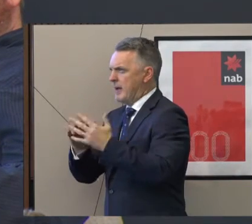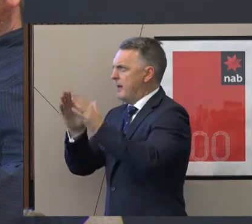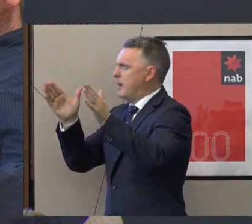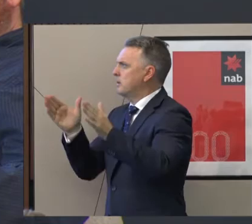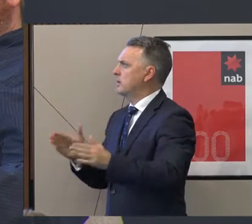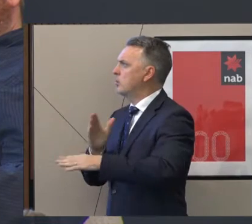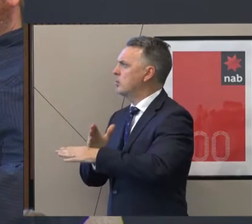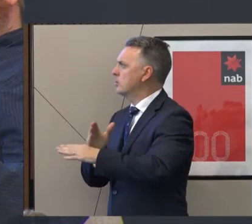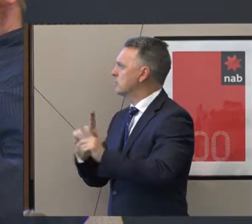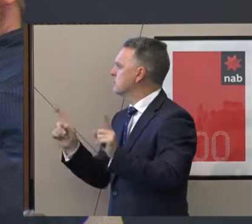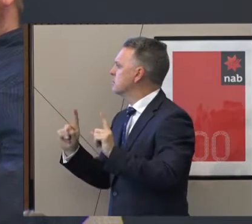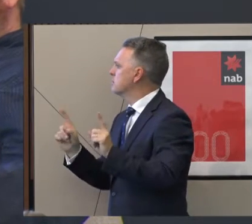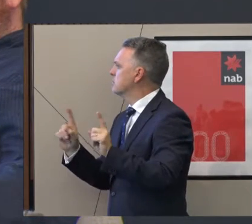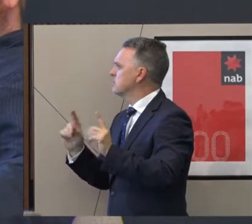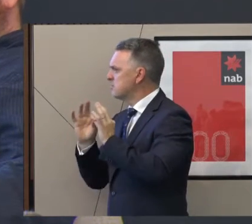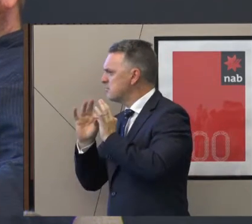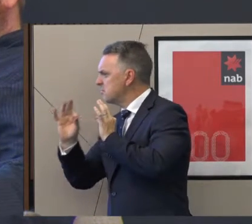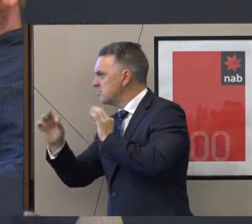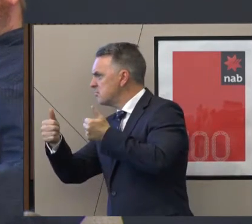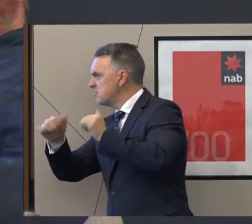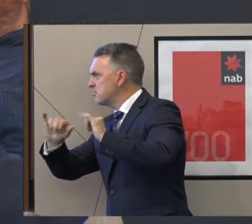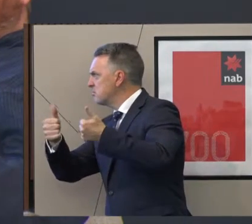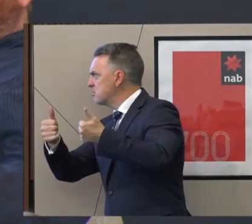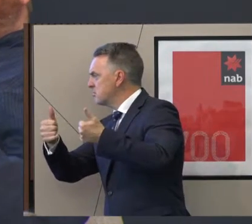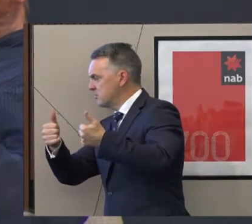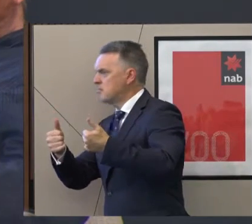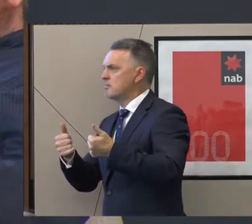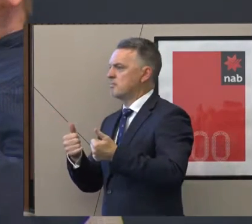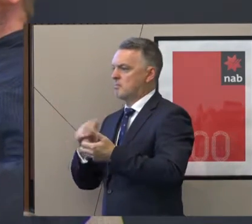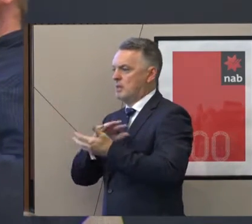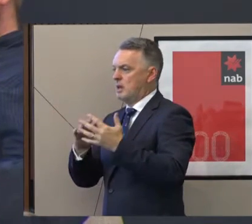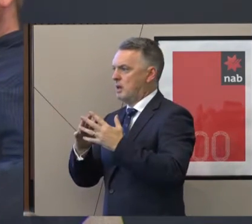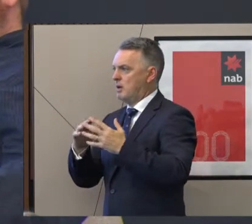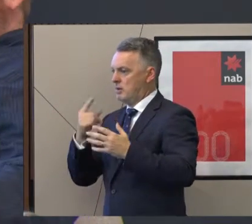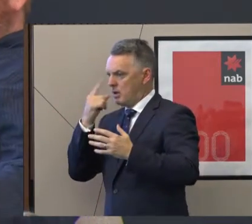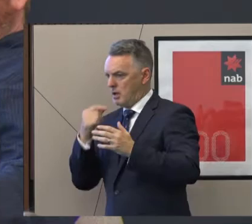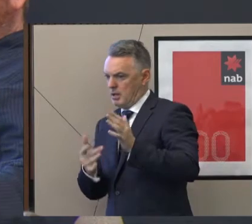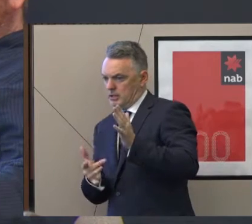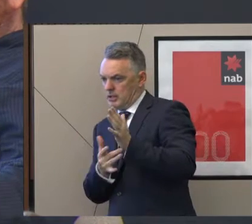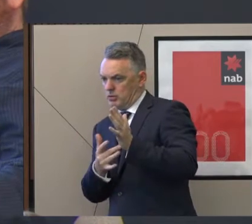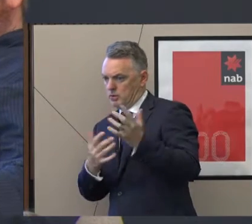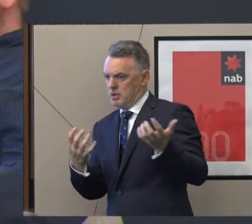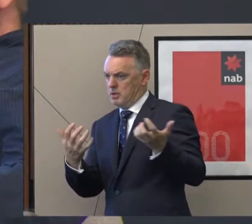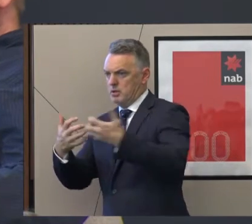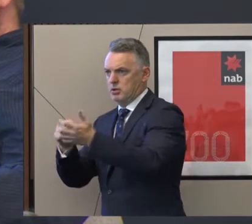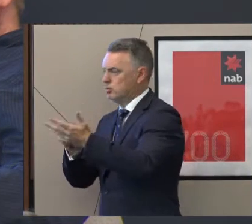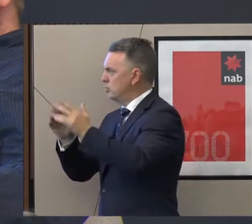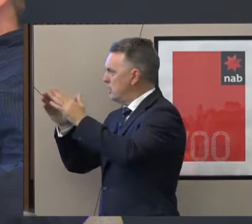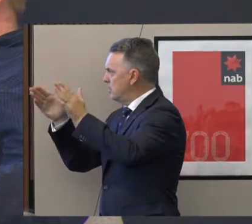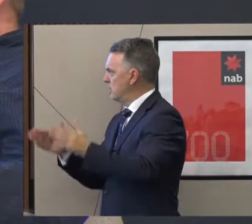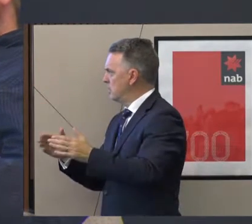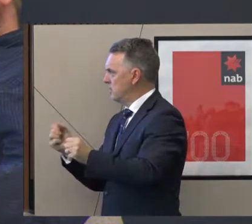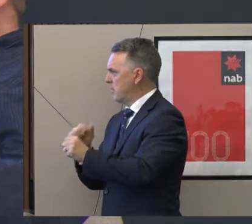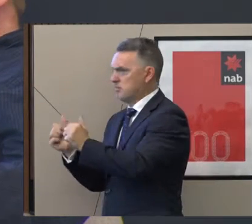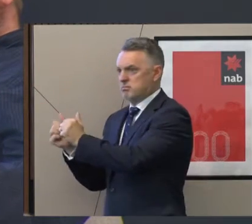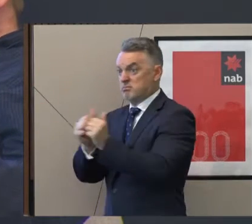works and what might work best and how we might build technology into housing, but also